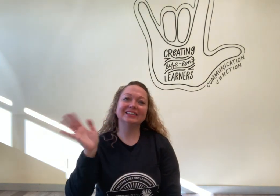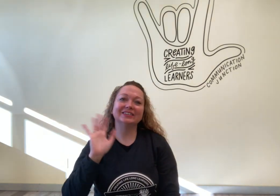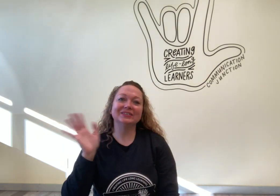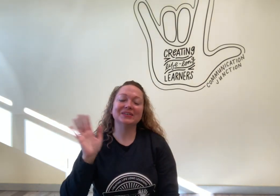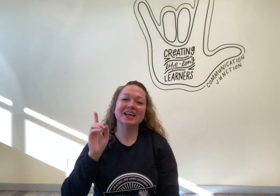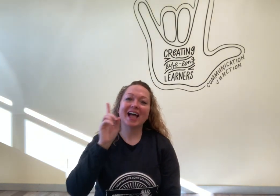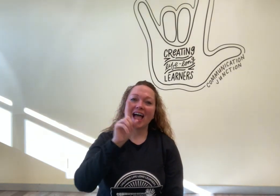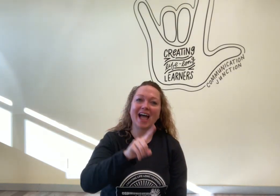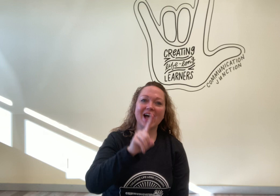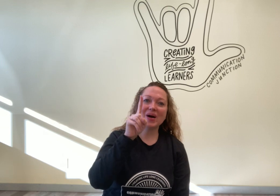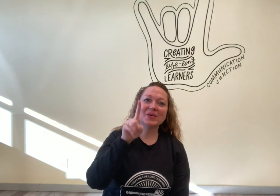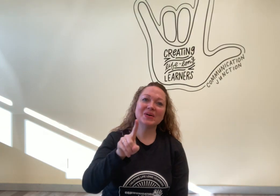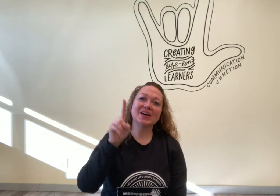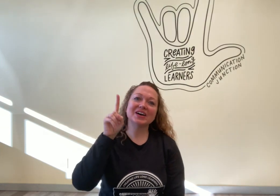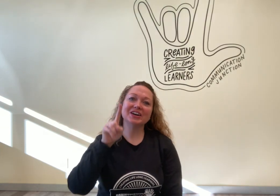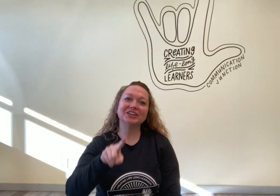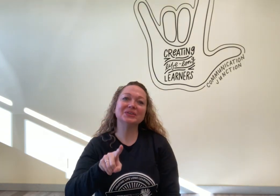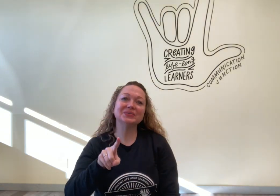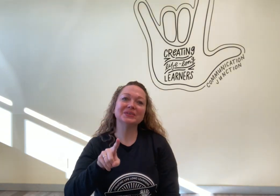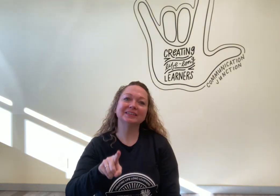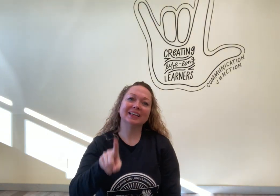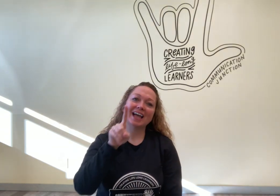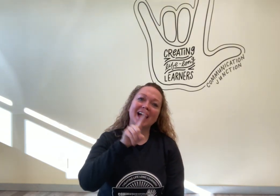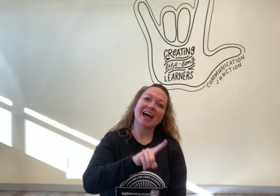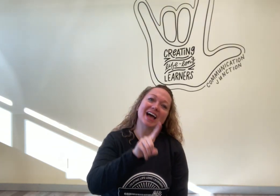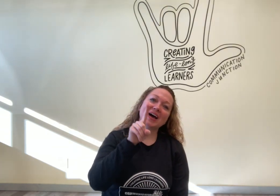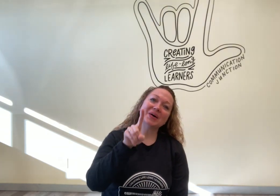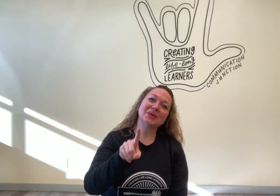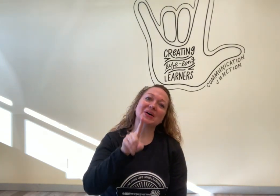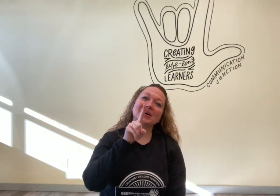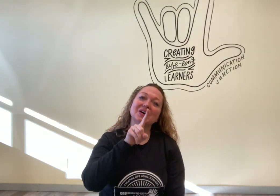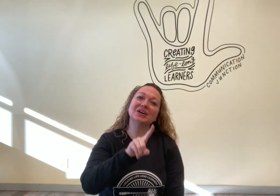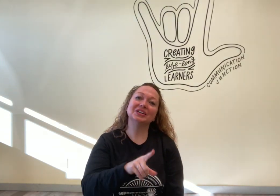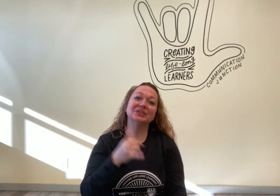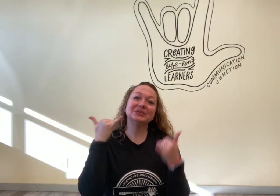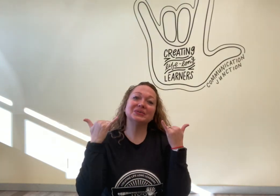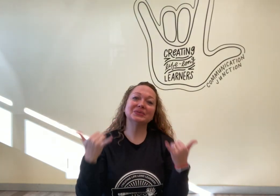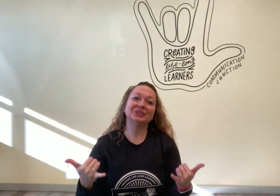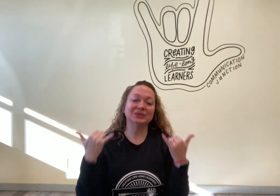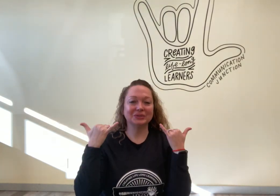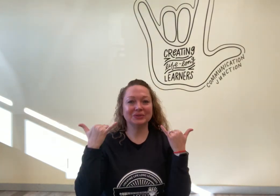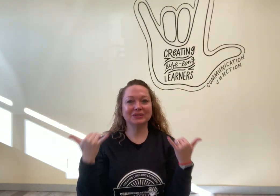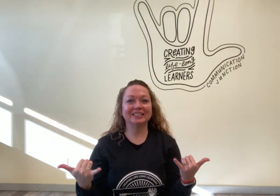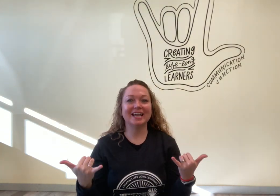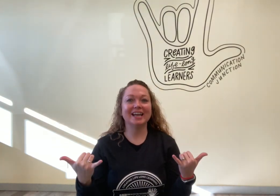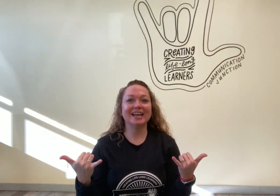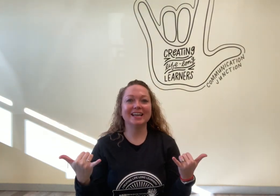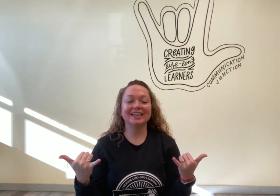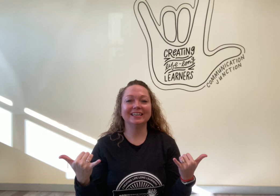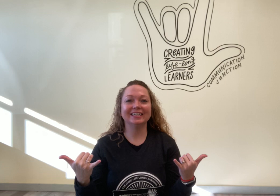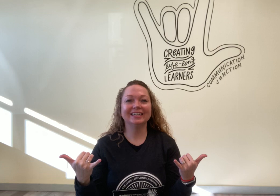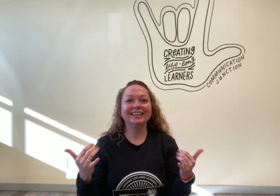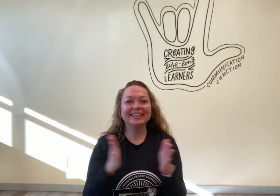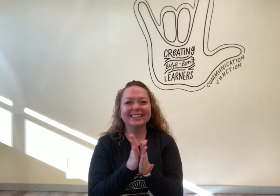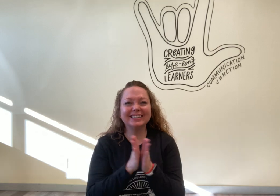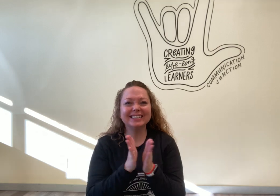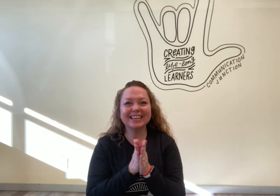Hello, how are you? How are you today? Good job,